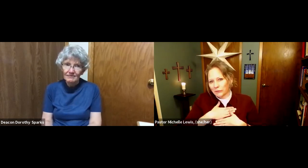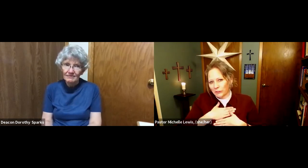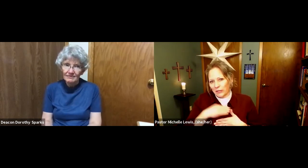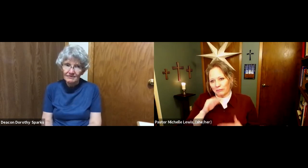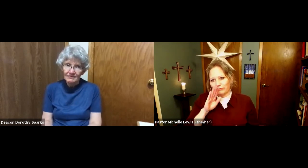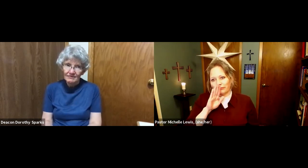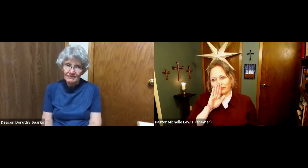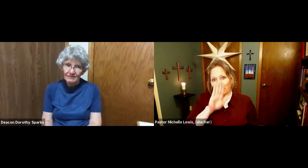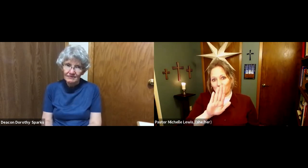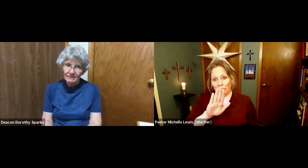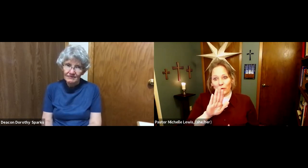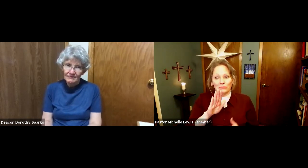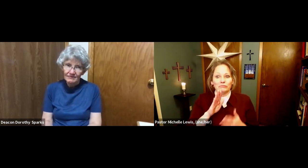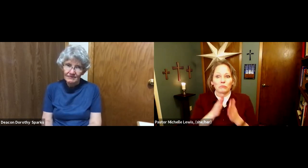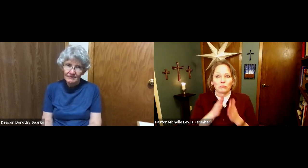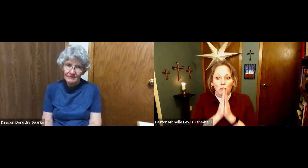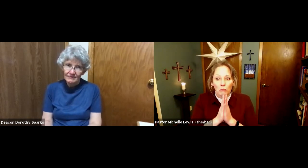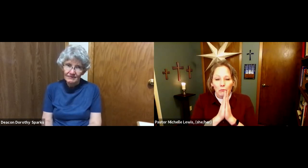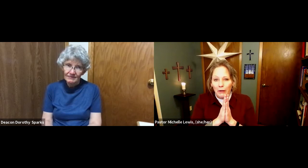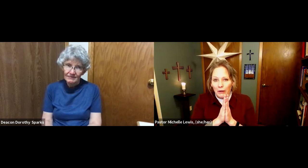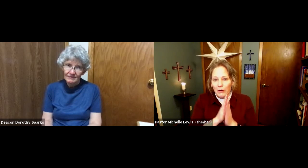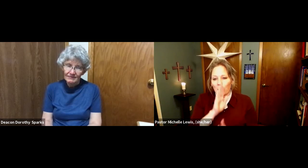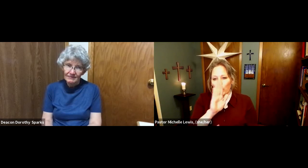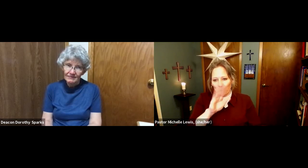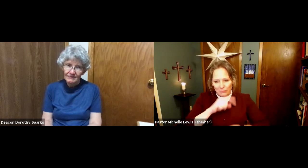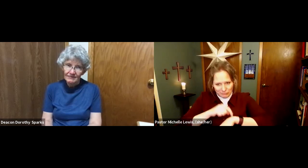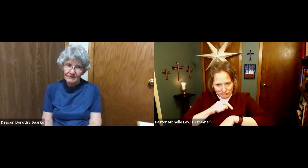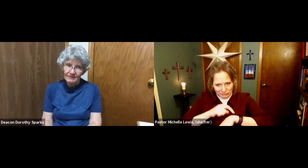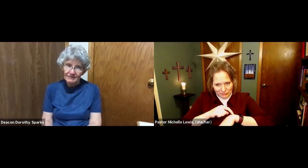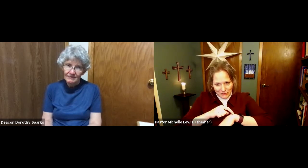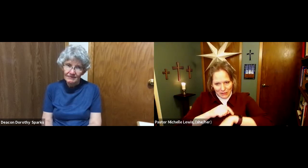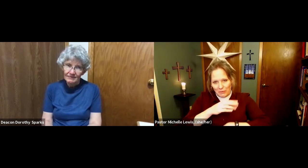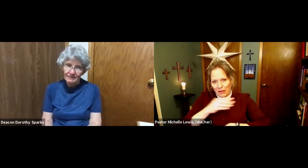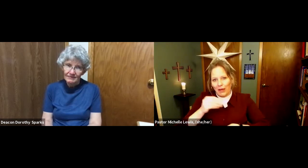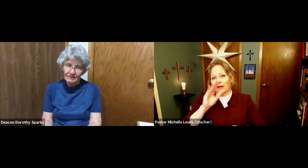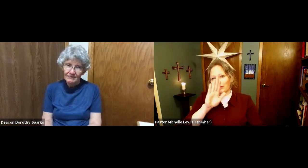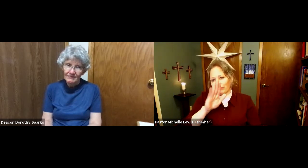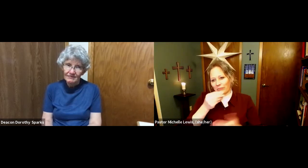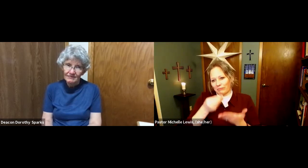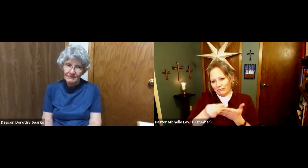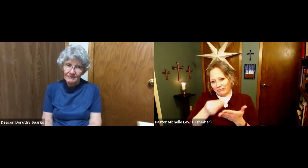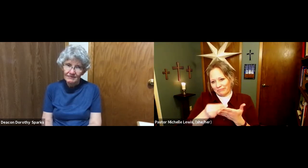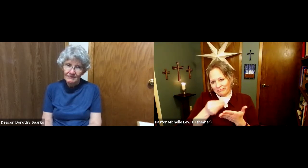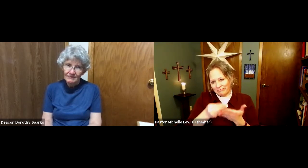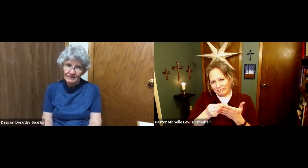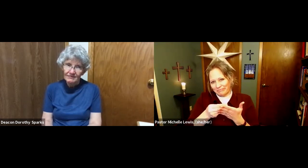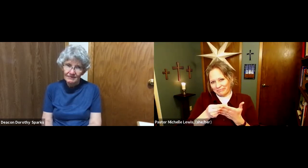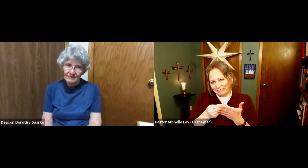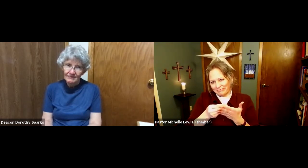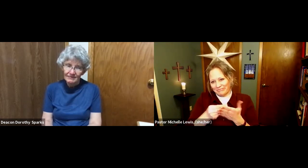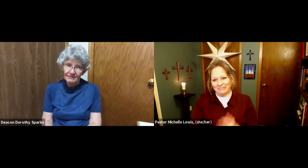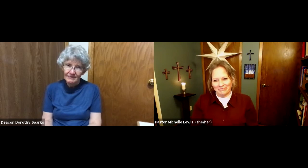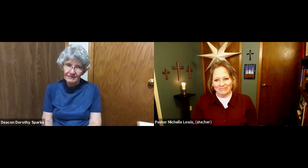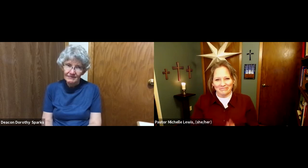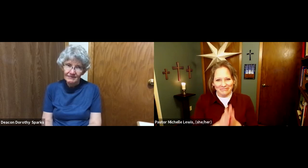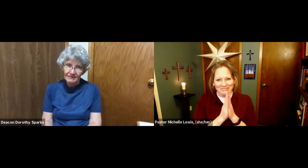frame. But we truly appreciate your prayers, your time, and your